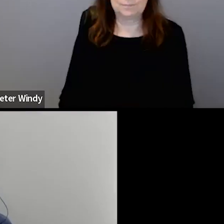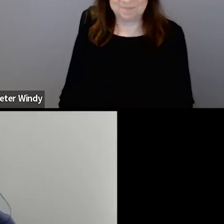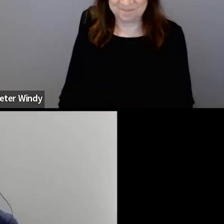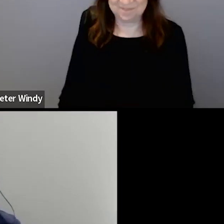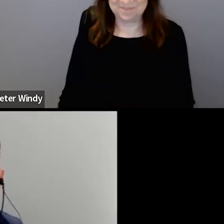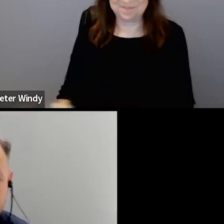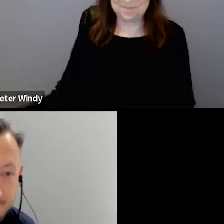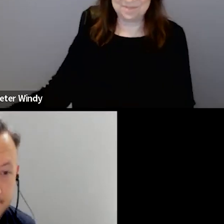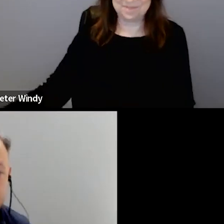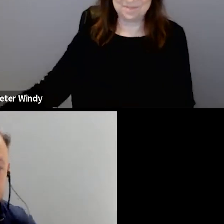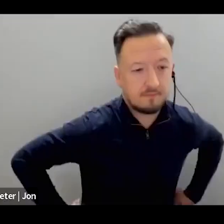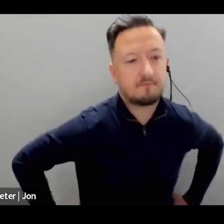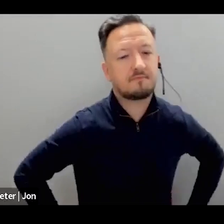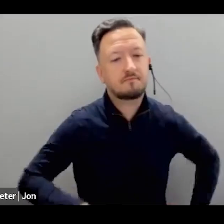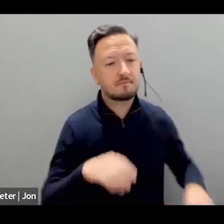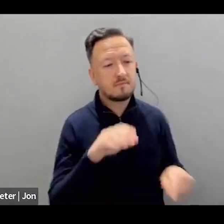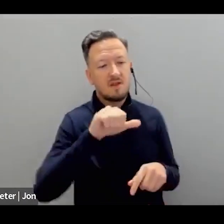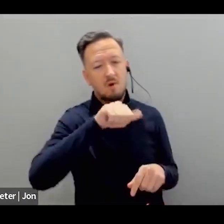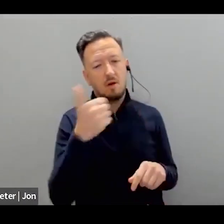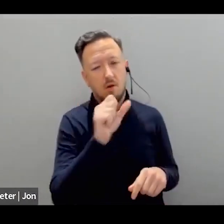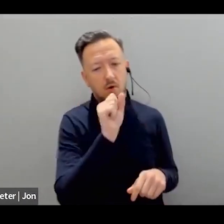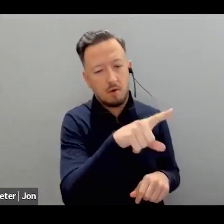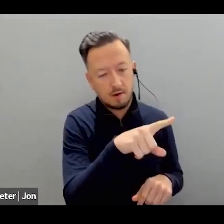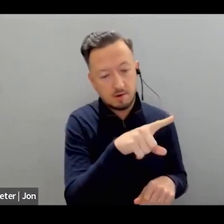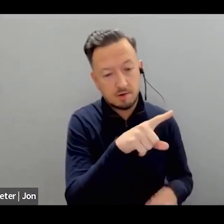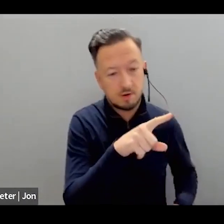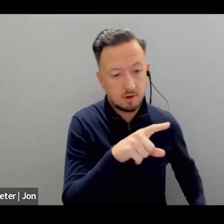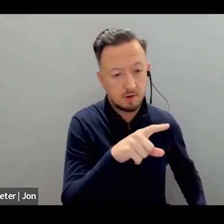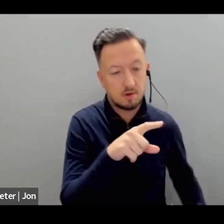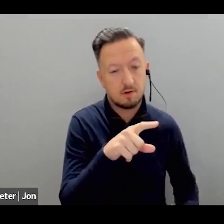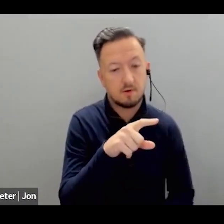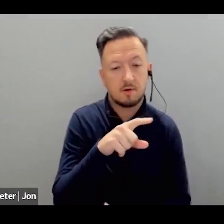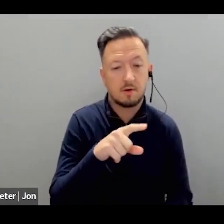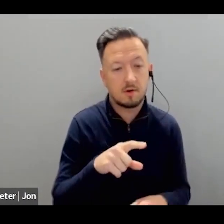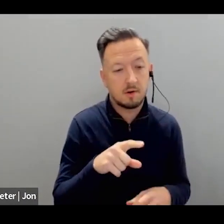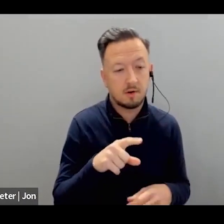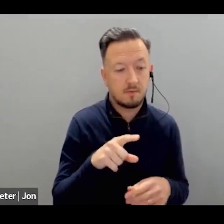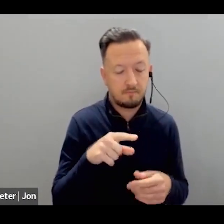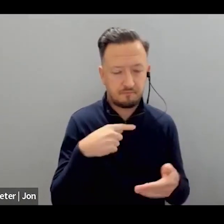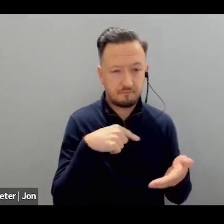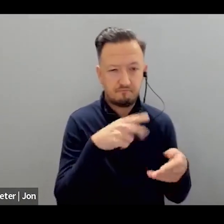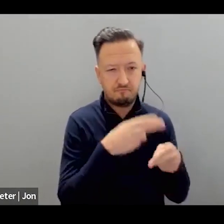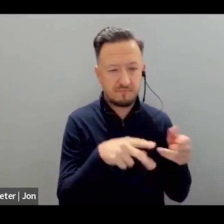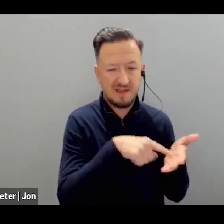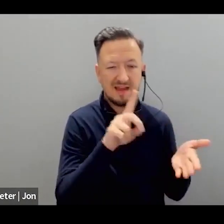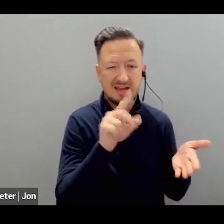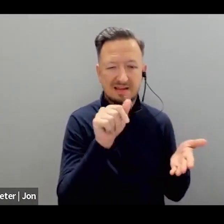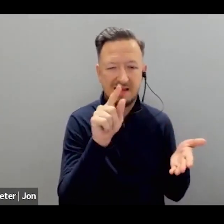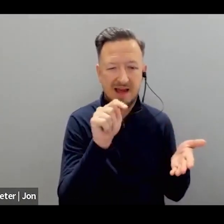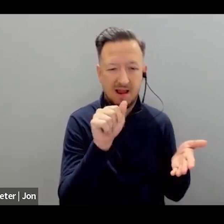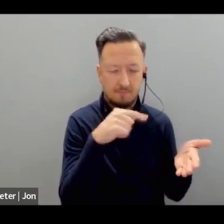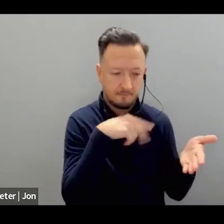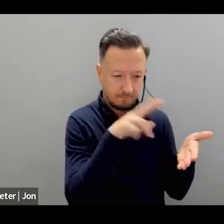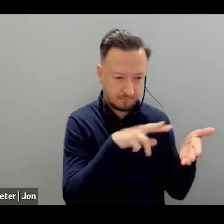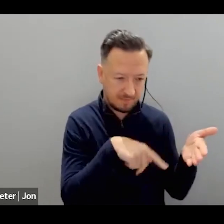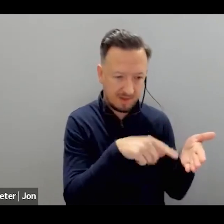Hey, Clay, I have another question for you. Just briefly scanning this data, Glenarden Elementary was at